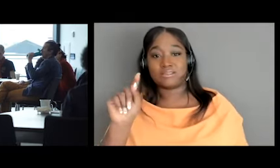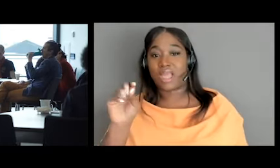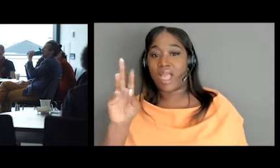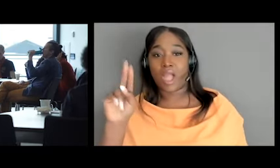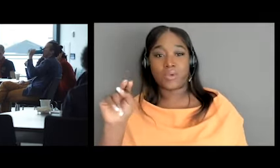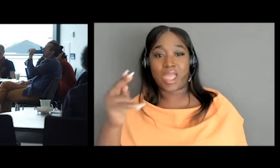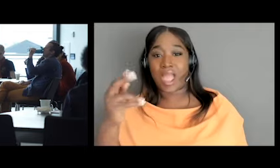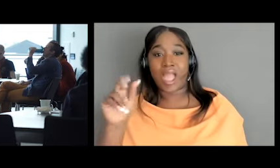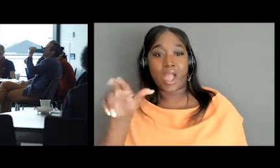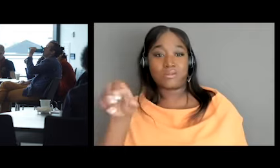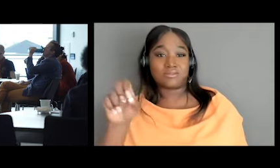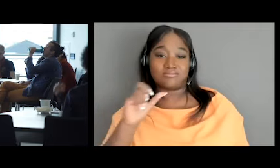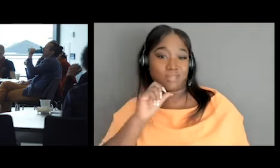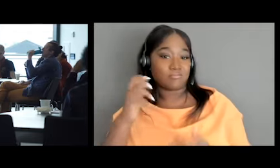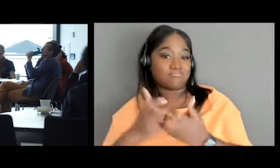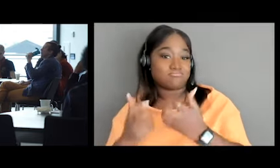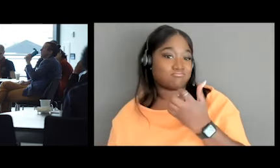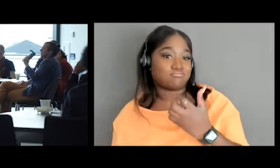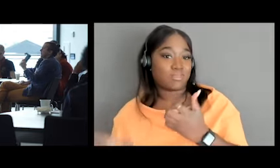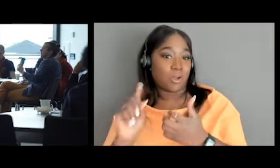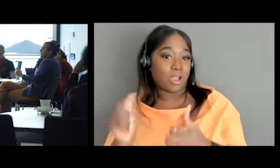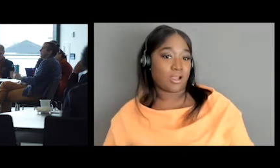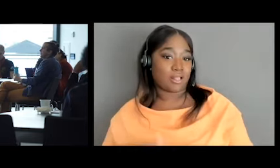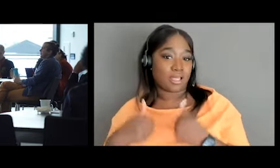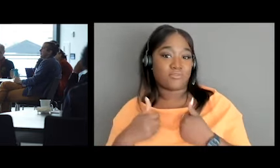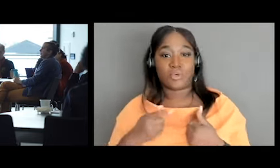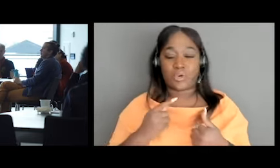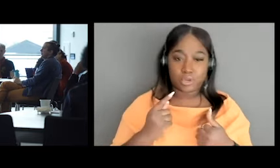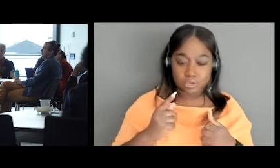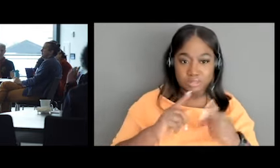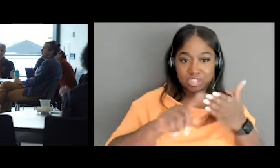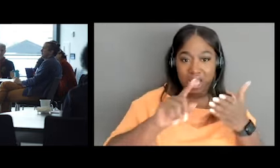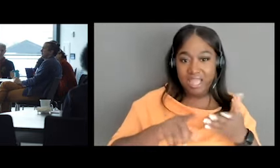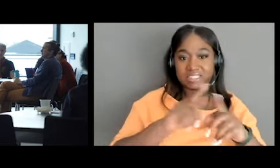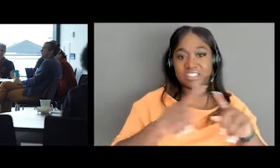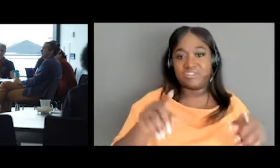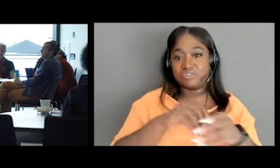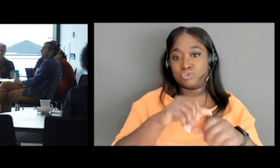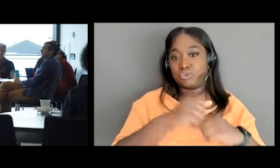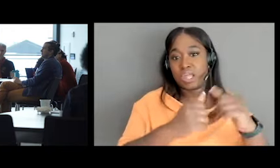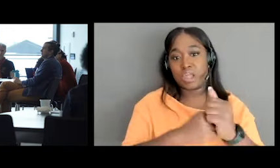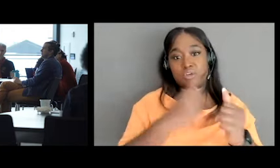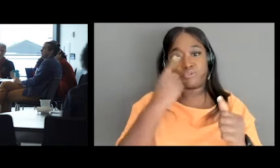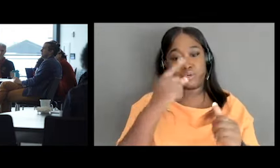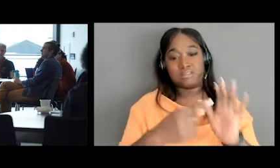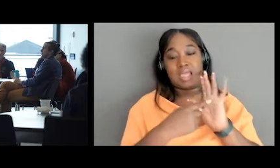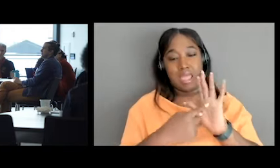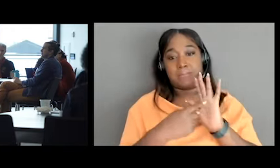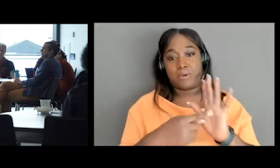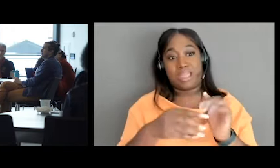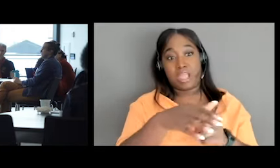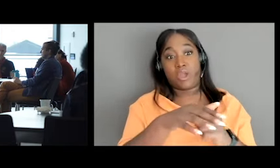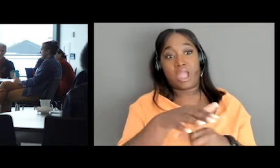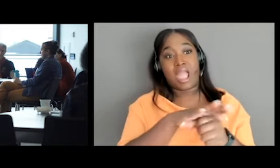infrastructure is of different structures. So areas with lots of walk-ups for apartments are